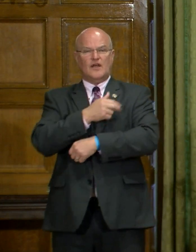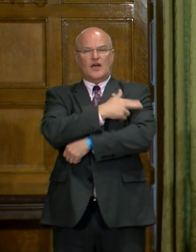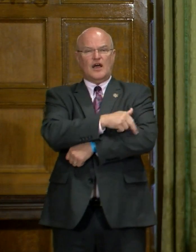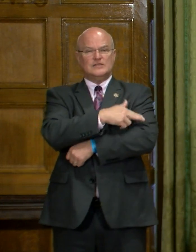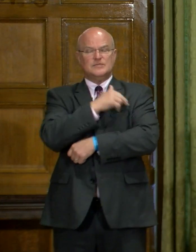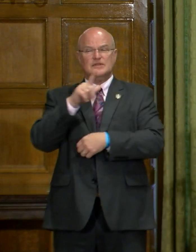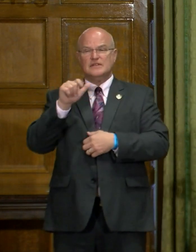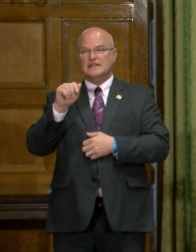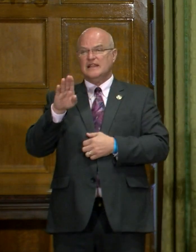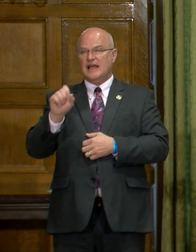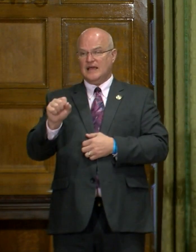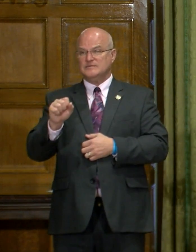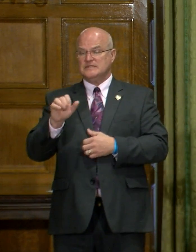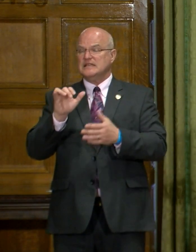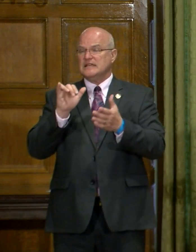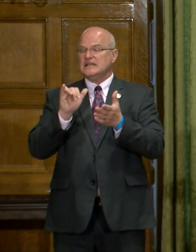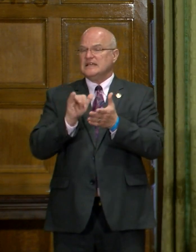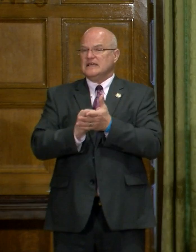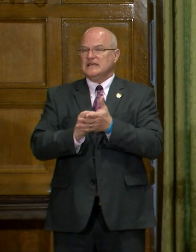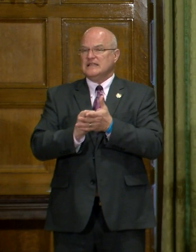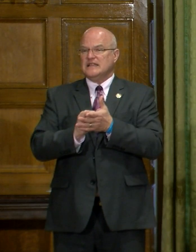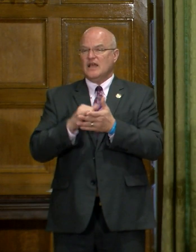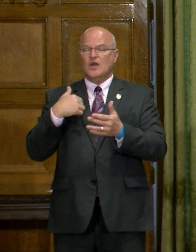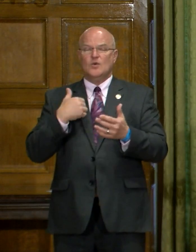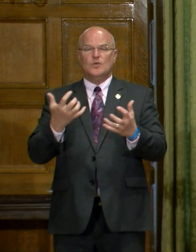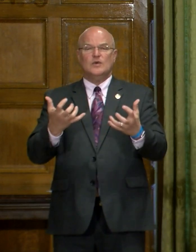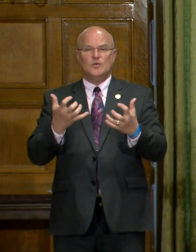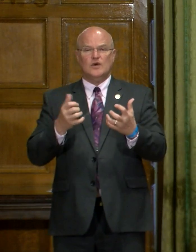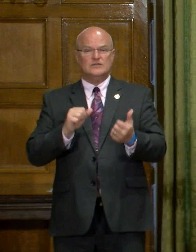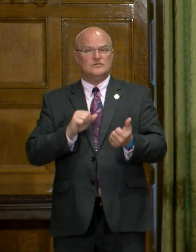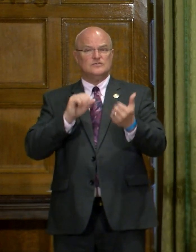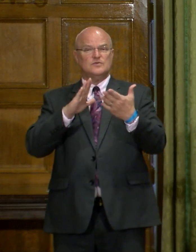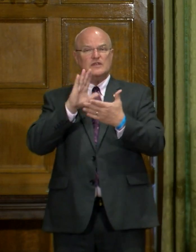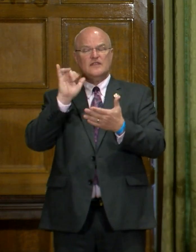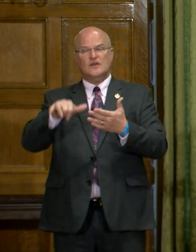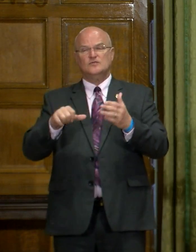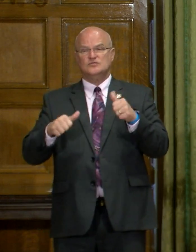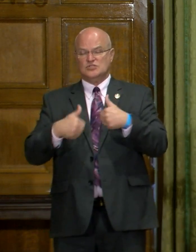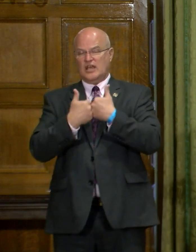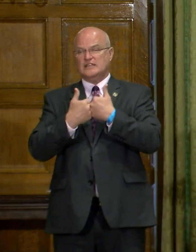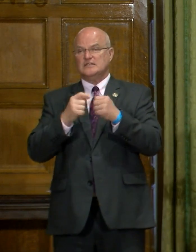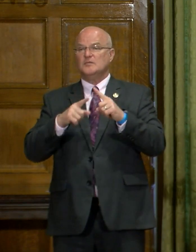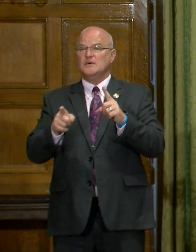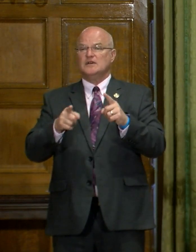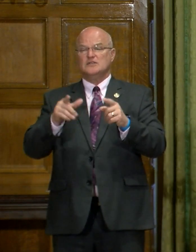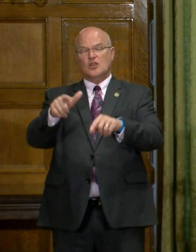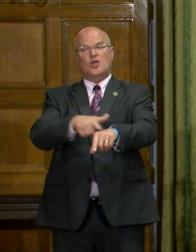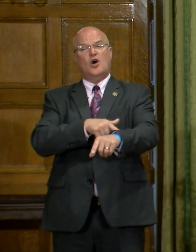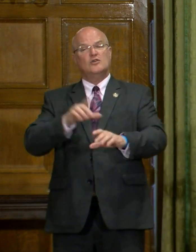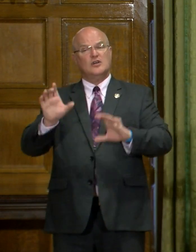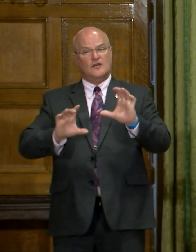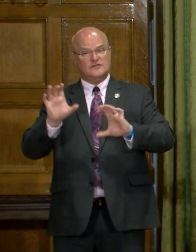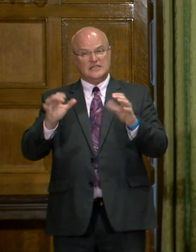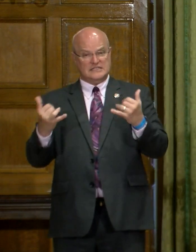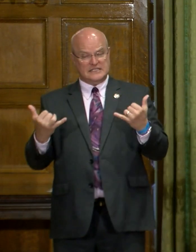hospital labs, is that we want to be able to address those challenges. But it was a long conversation today, about